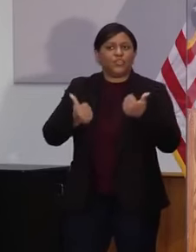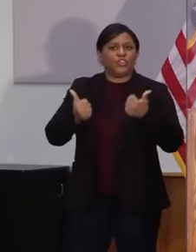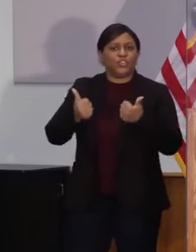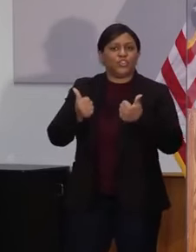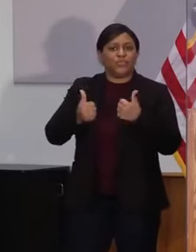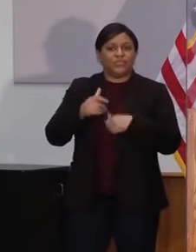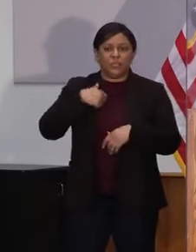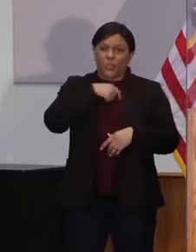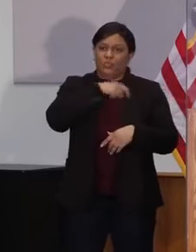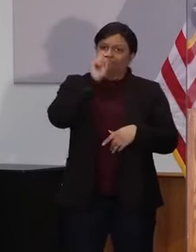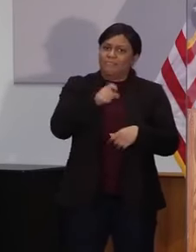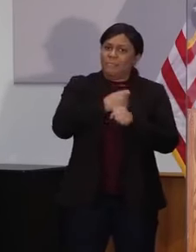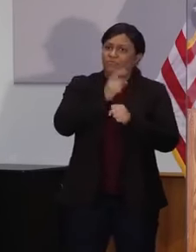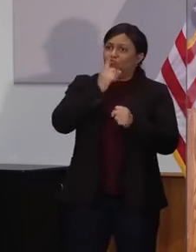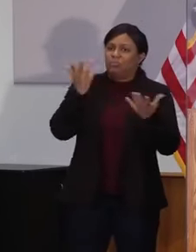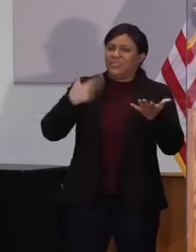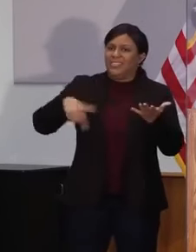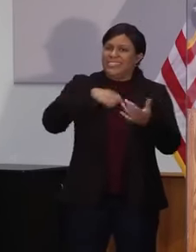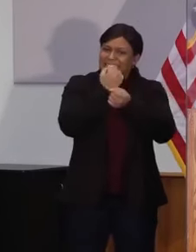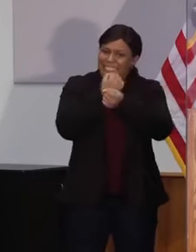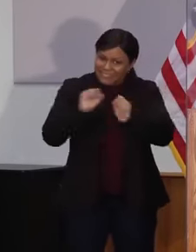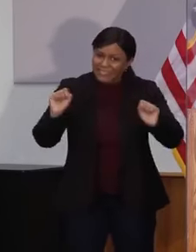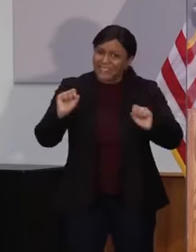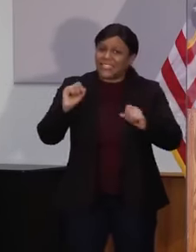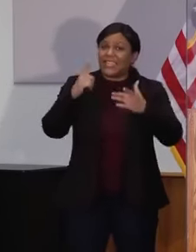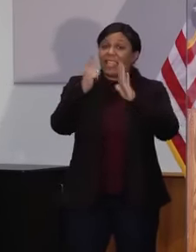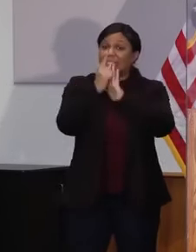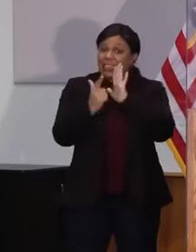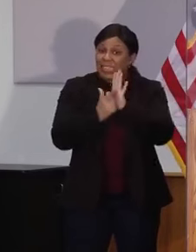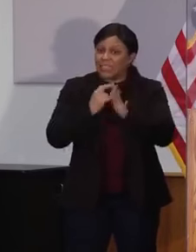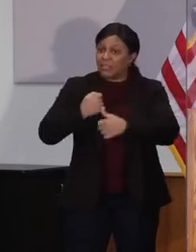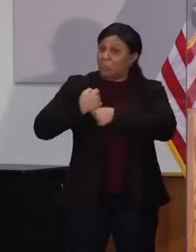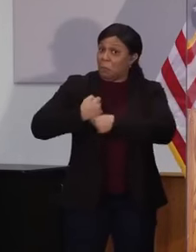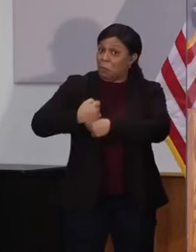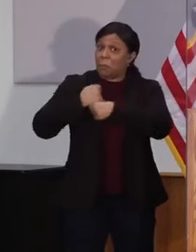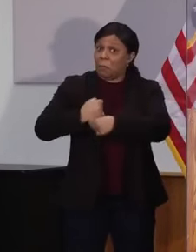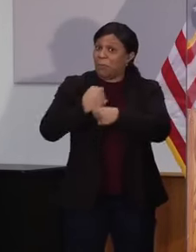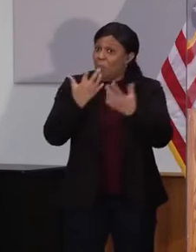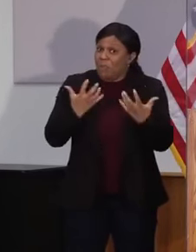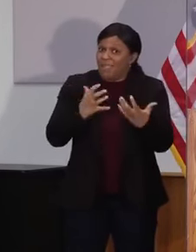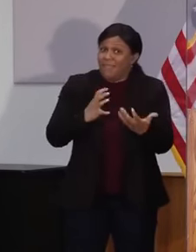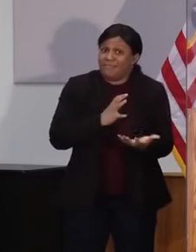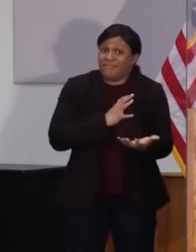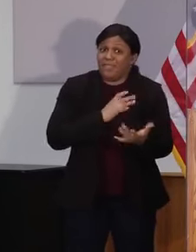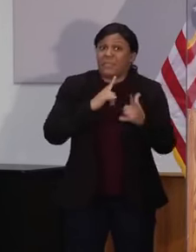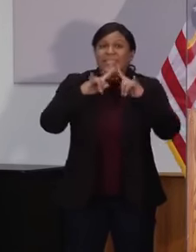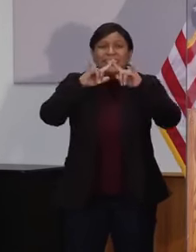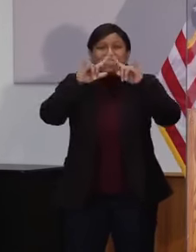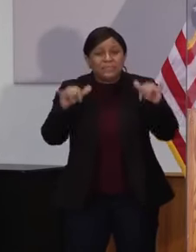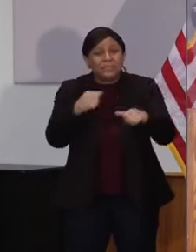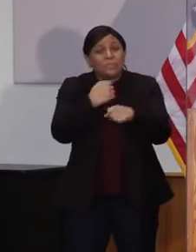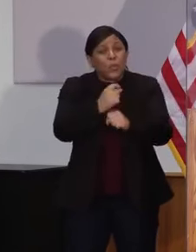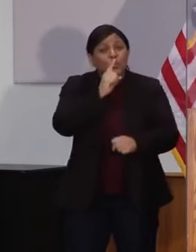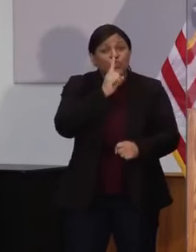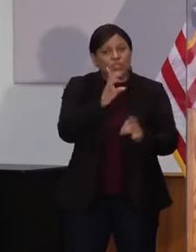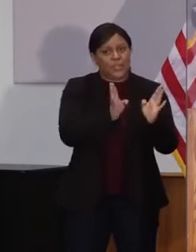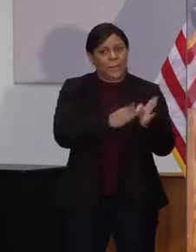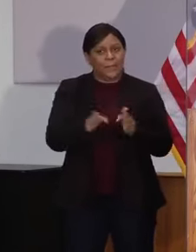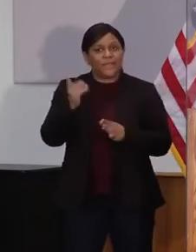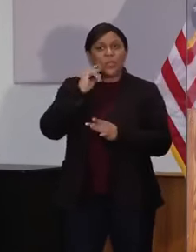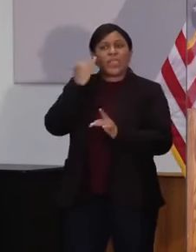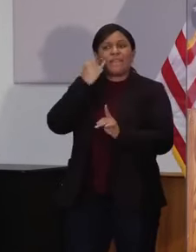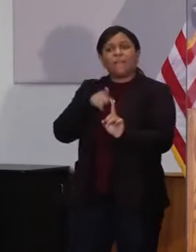people are safe to do the lawful, legal, and the moral things they want to do while making sure we're prepared for those who come to cause